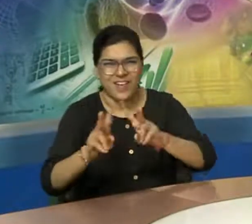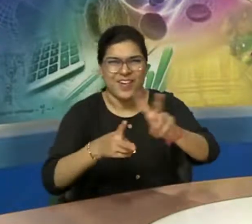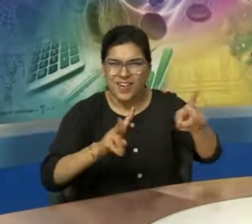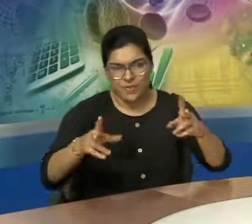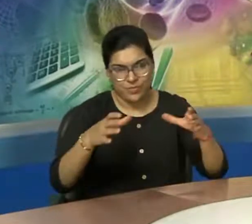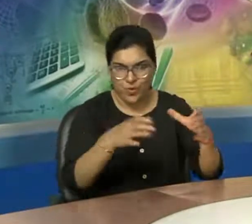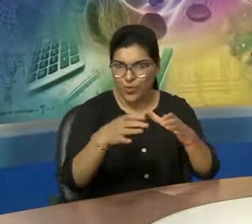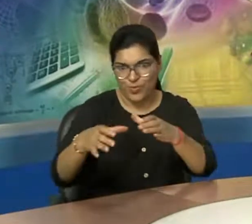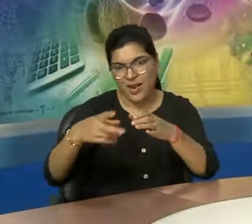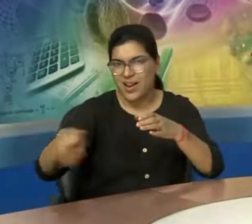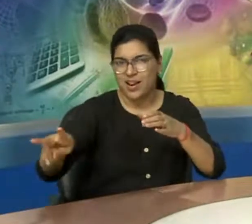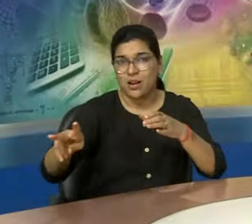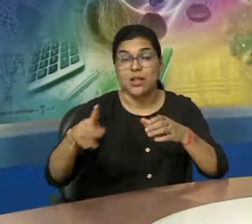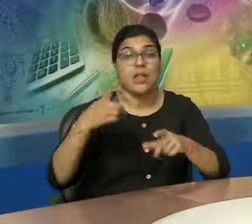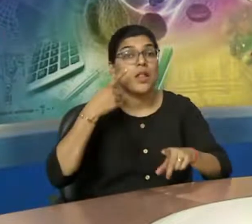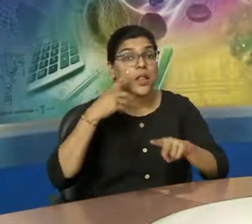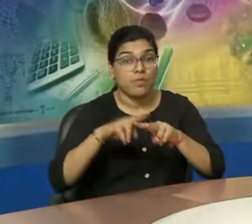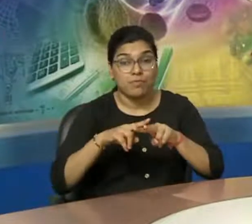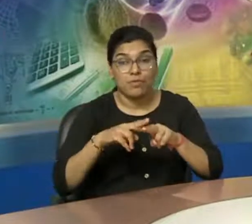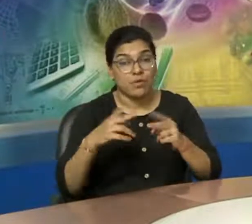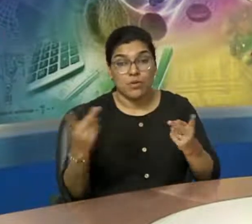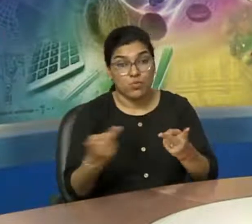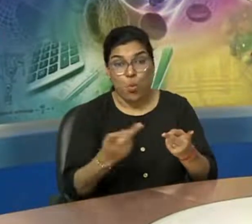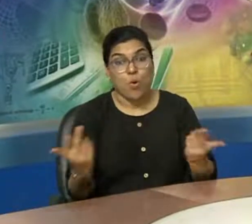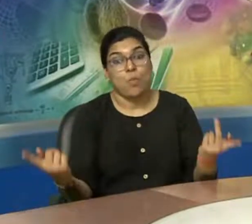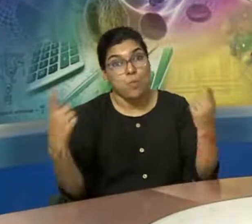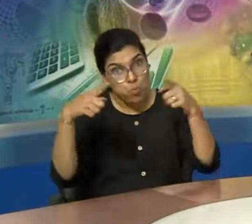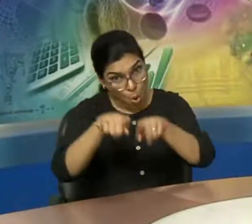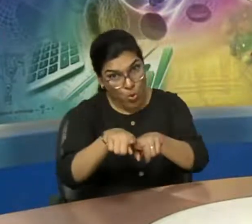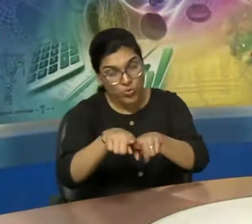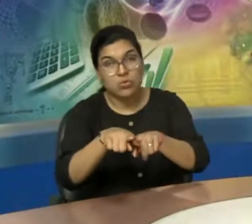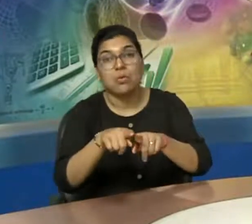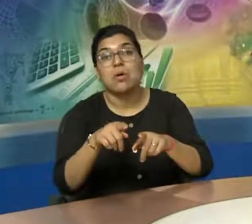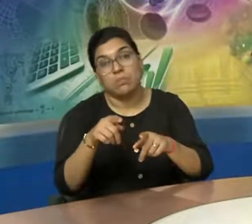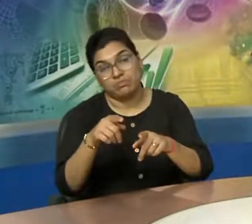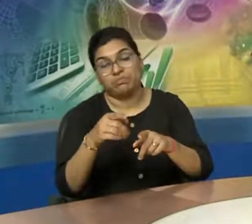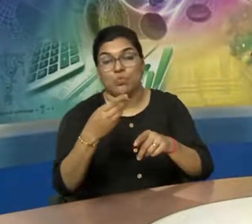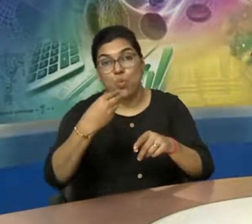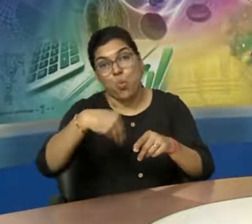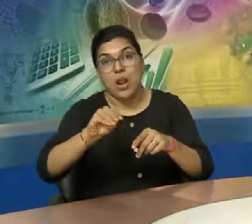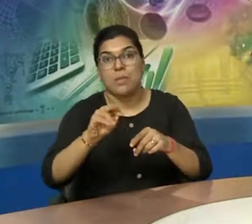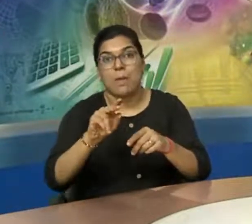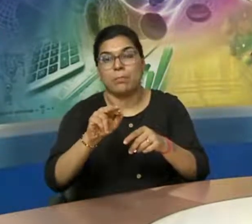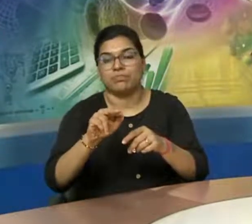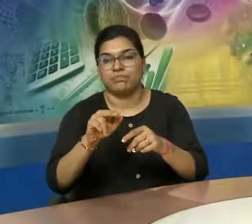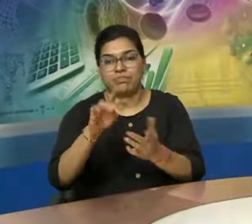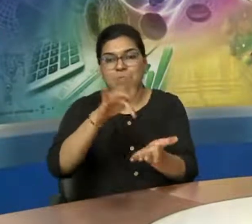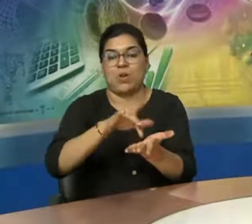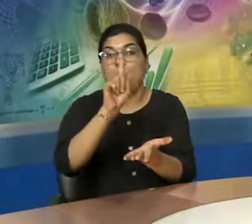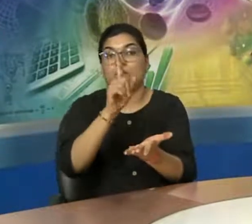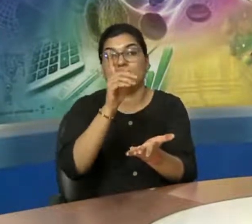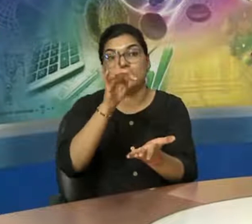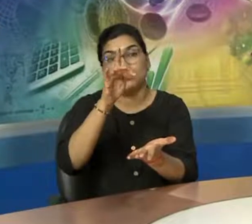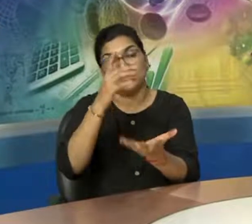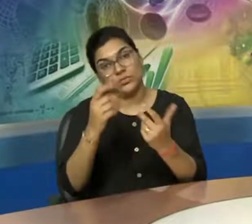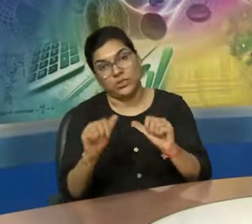This is because if two species occupy the same niche, they will compete with one